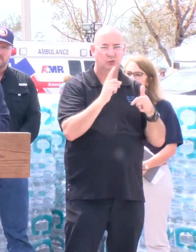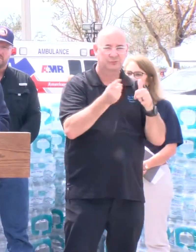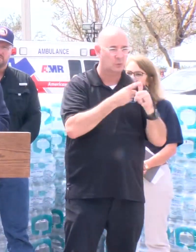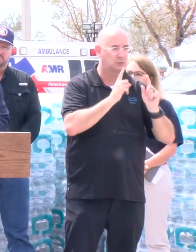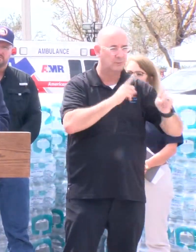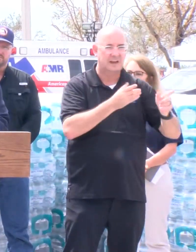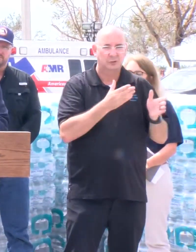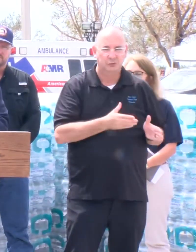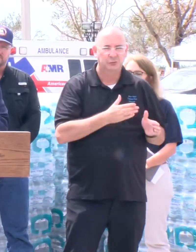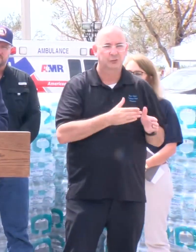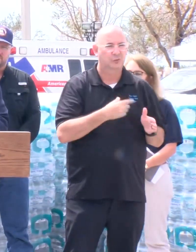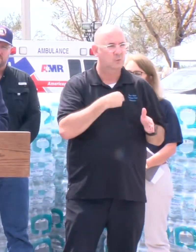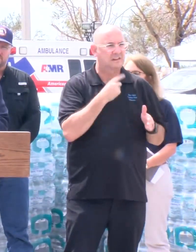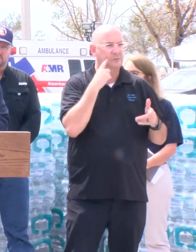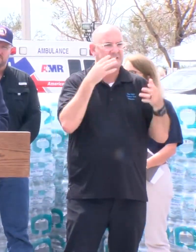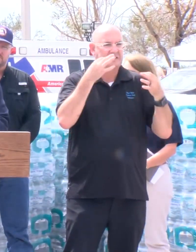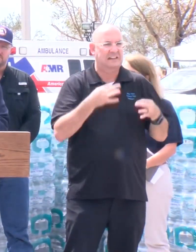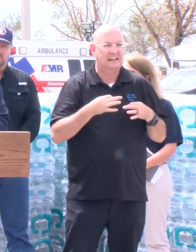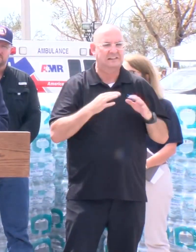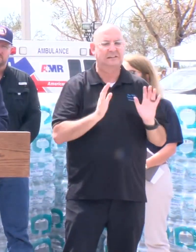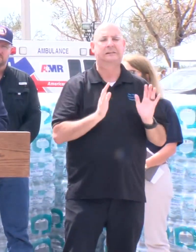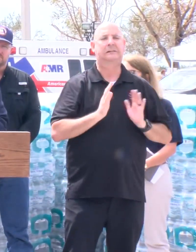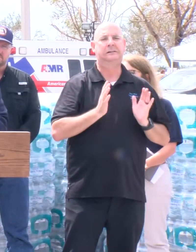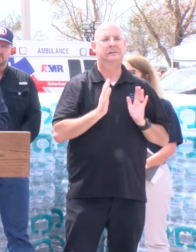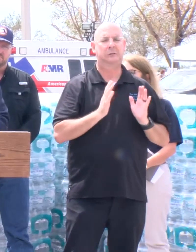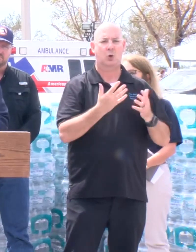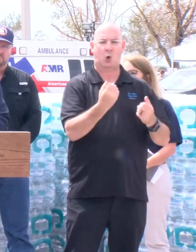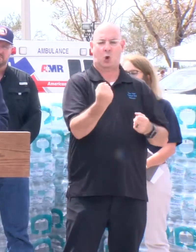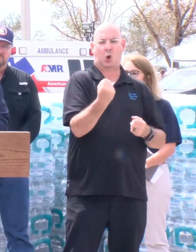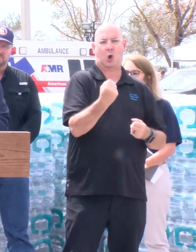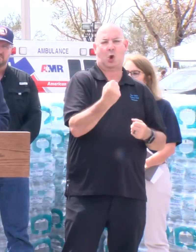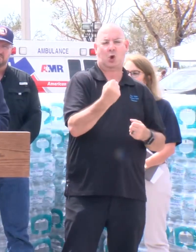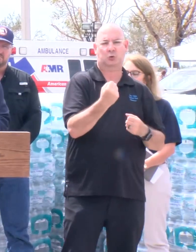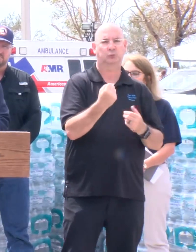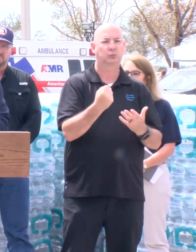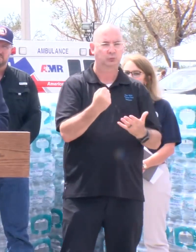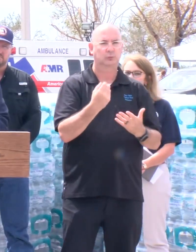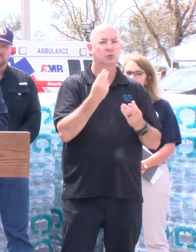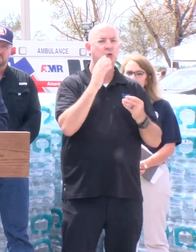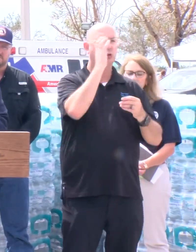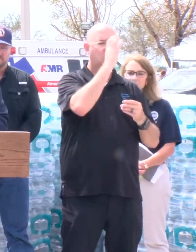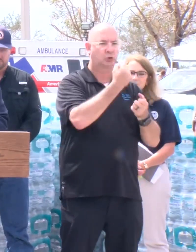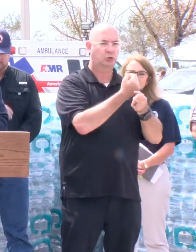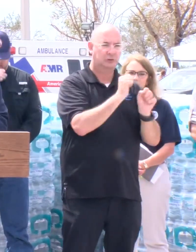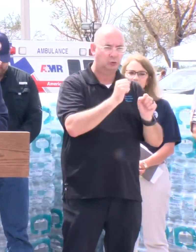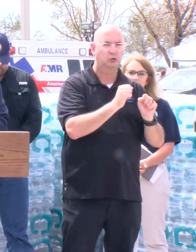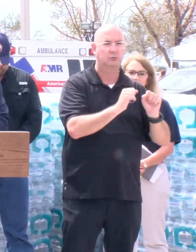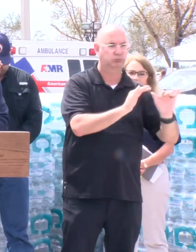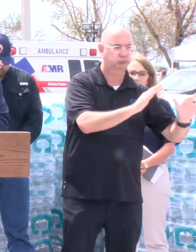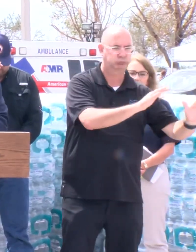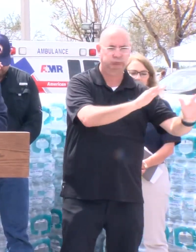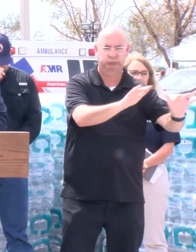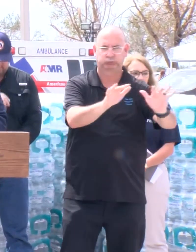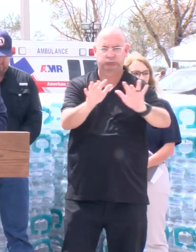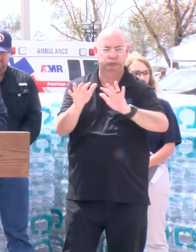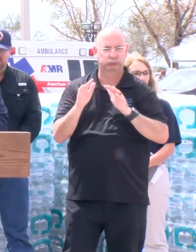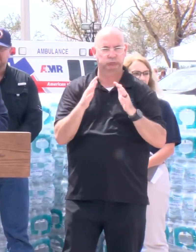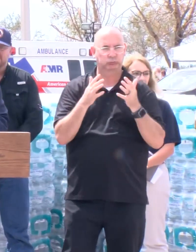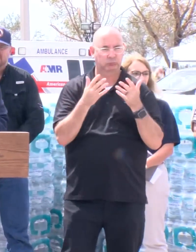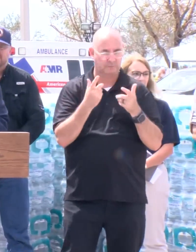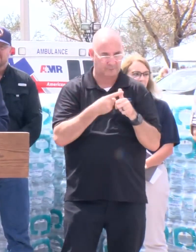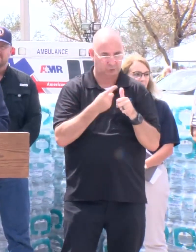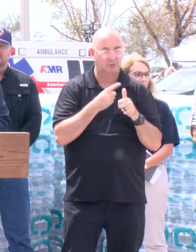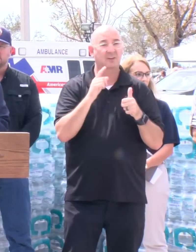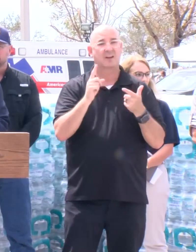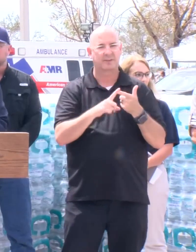was made locally that, okay, let's do that. Well, now that we're going in this more rebuild and recover mode, you're gonna